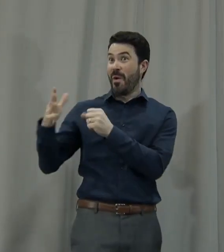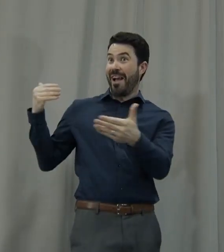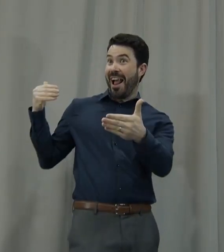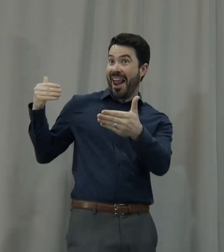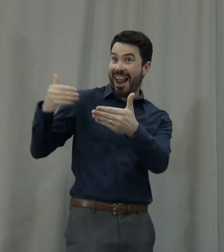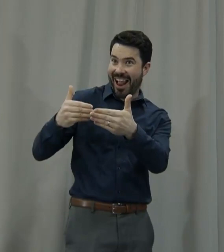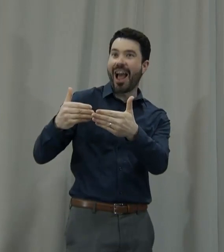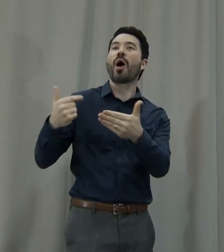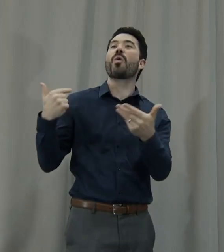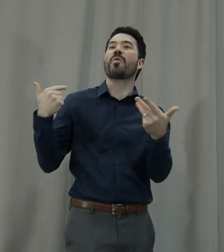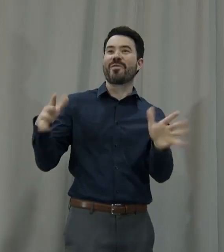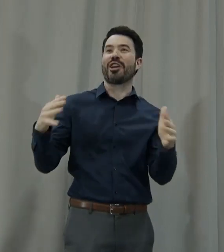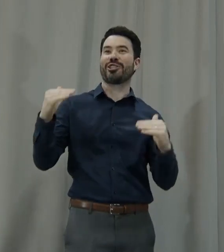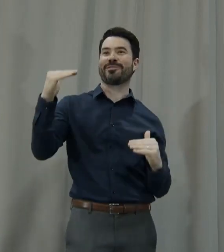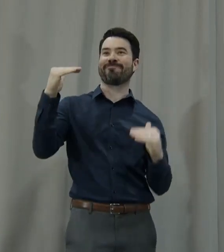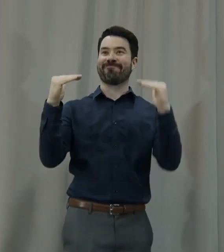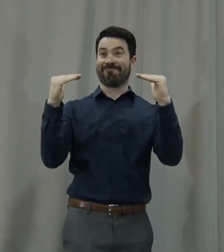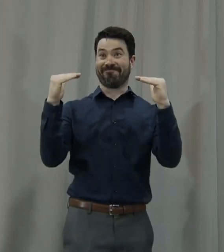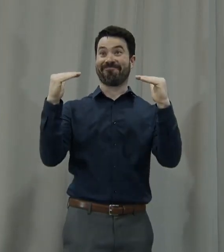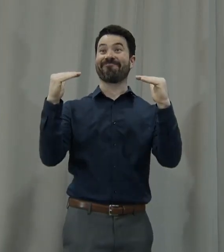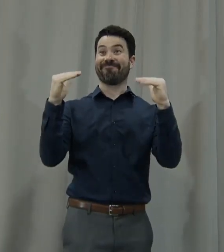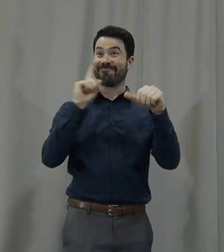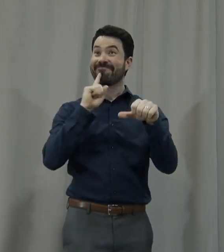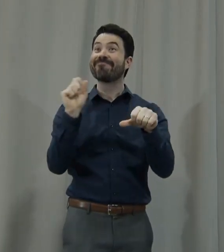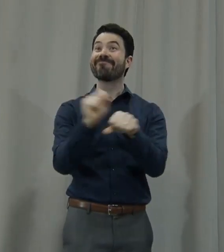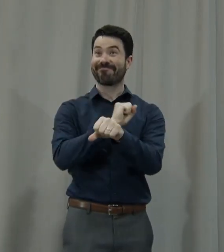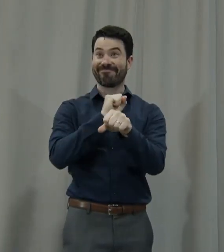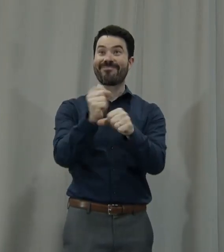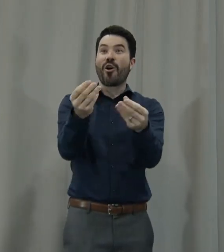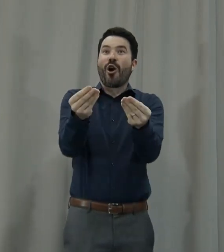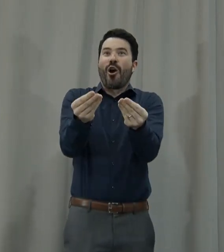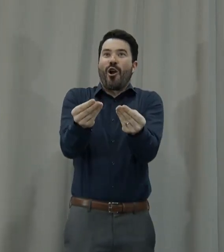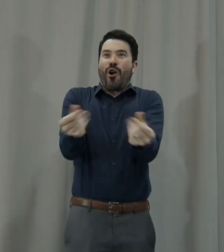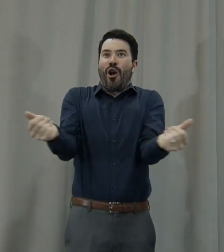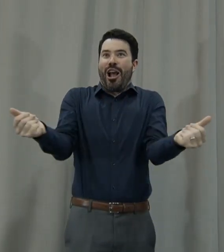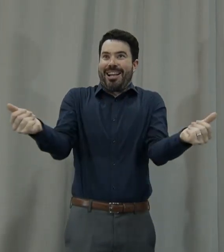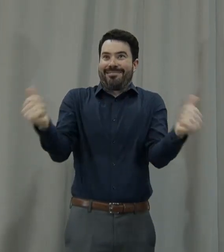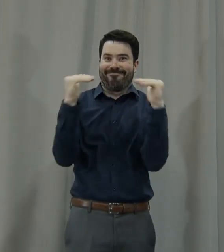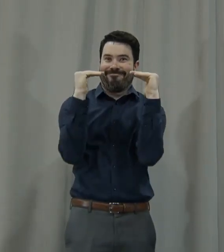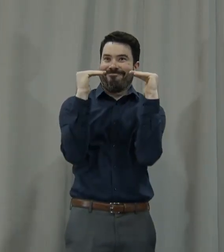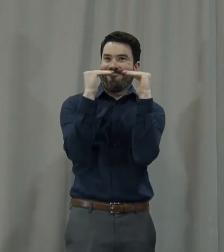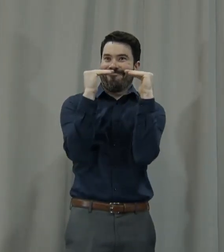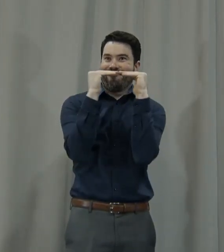and eliminated the racial disparities associated with death.